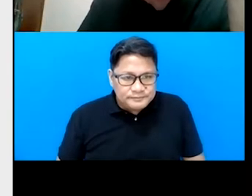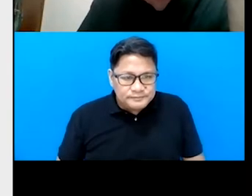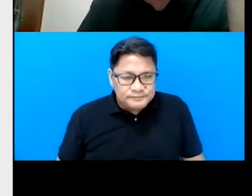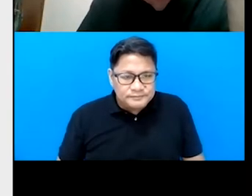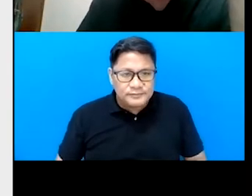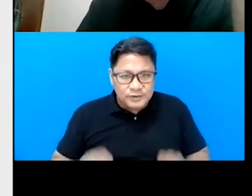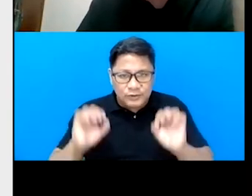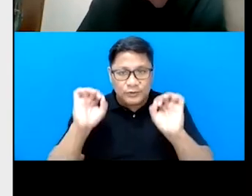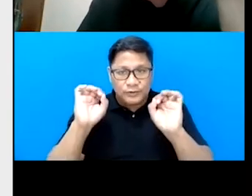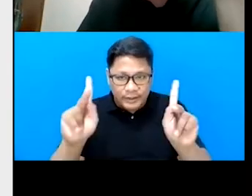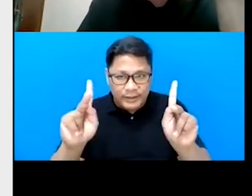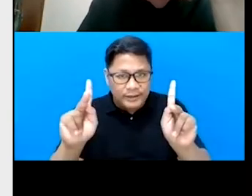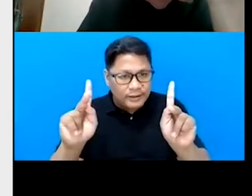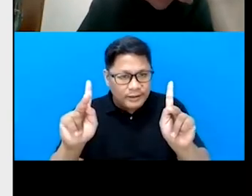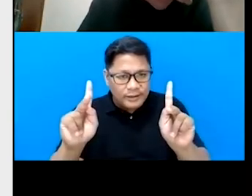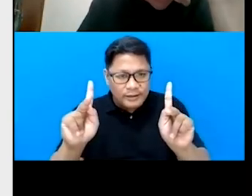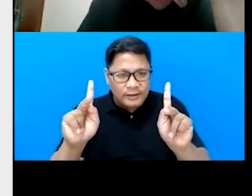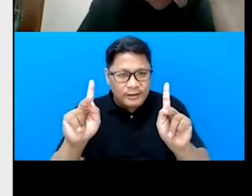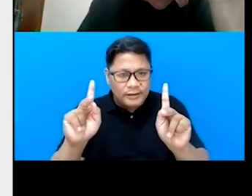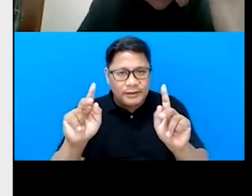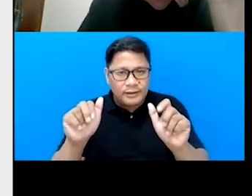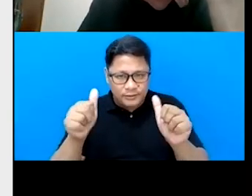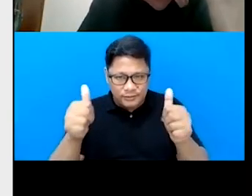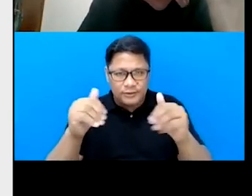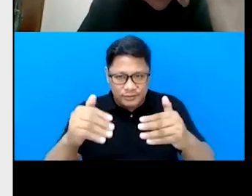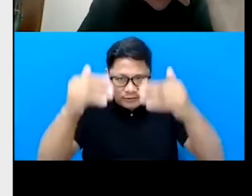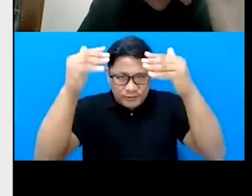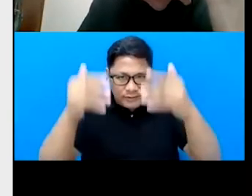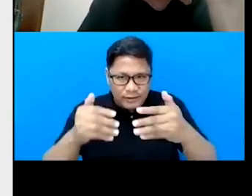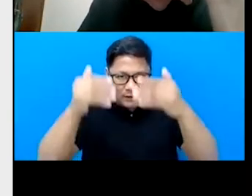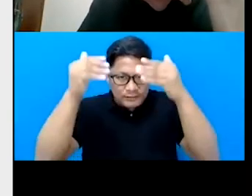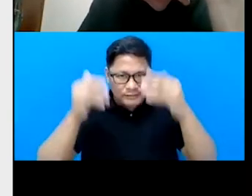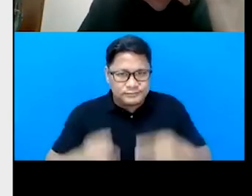Okay. All right, go down.